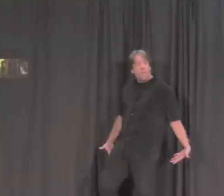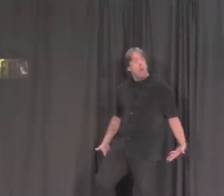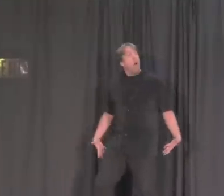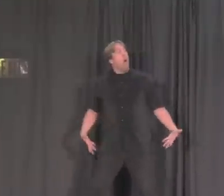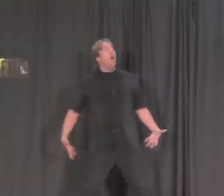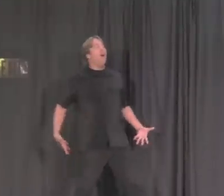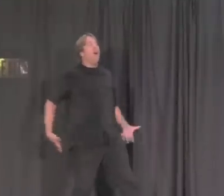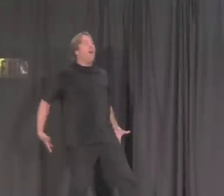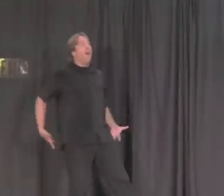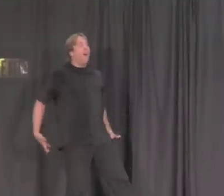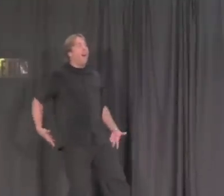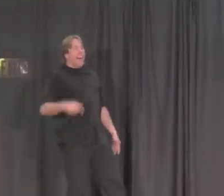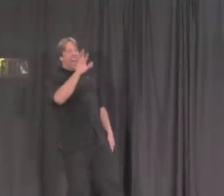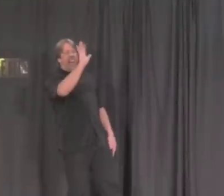butt.